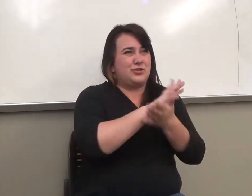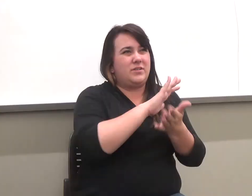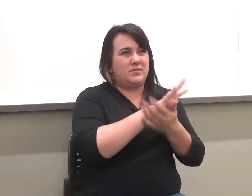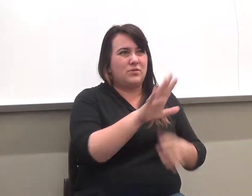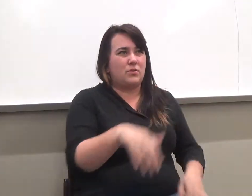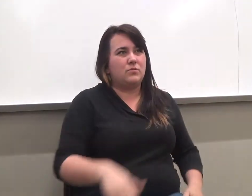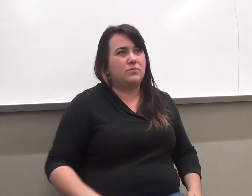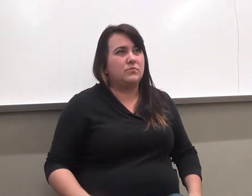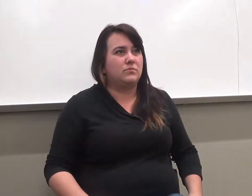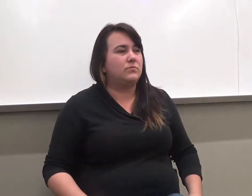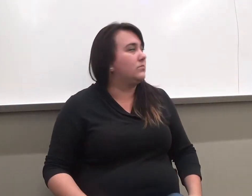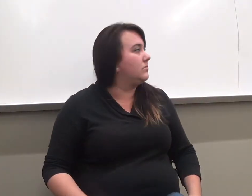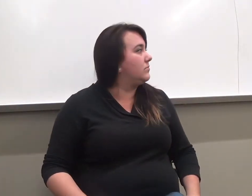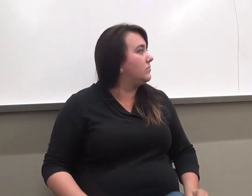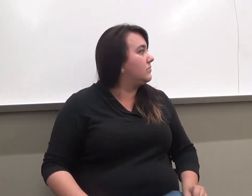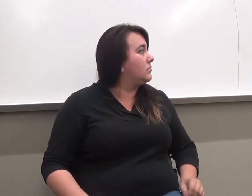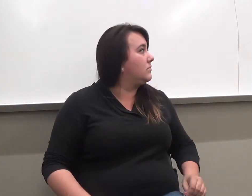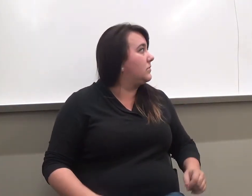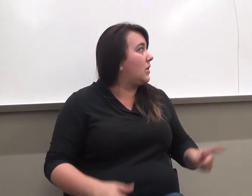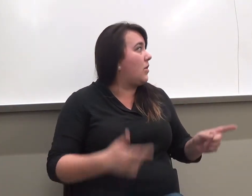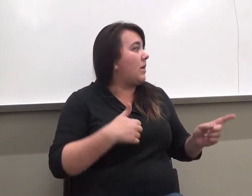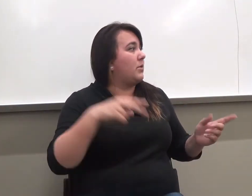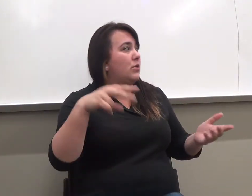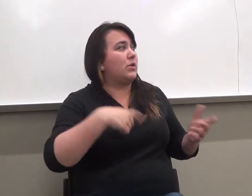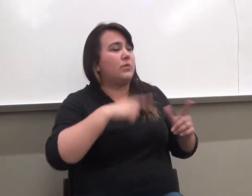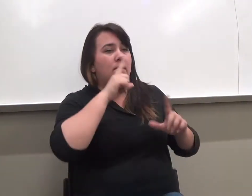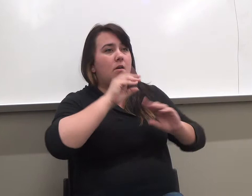look over your shoulder and look at really obvious things, okay?